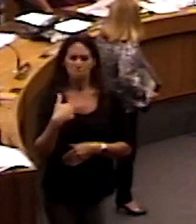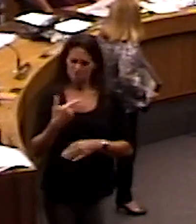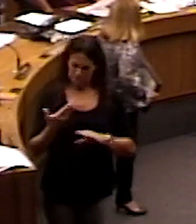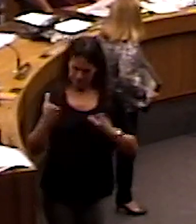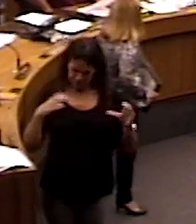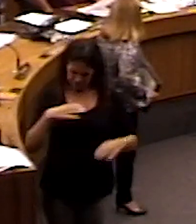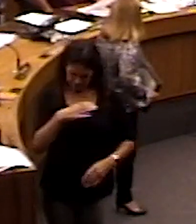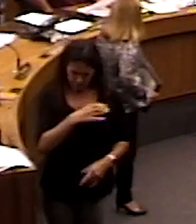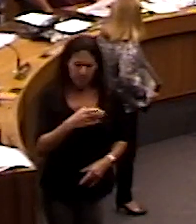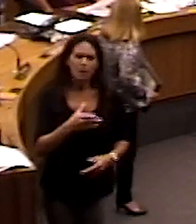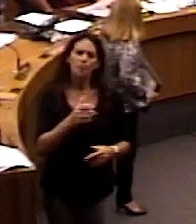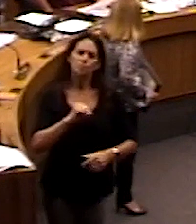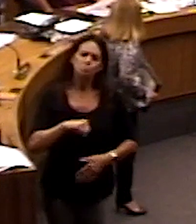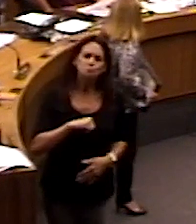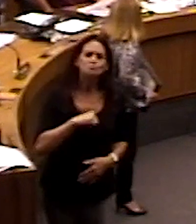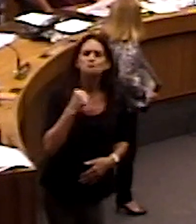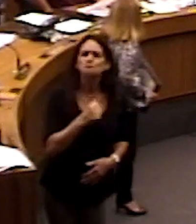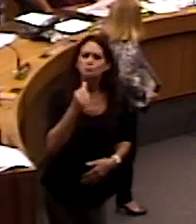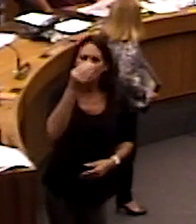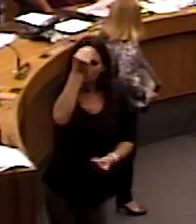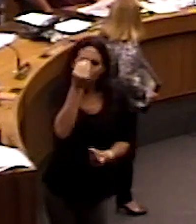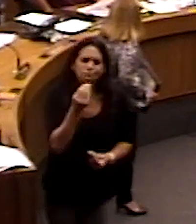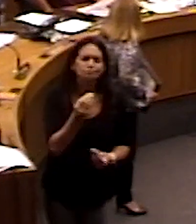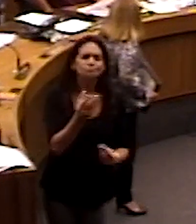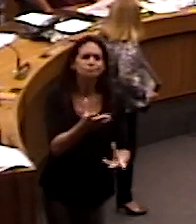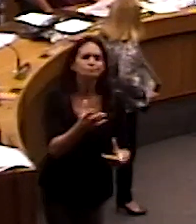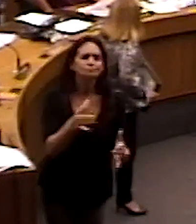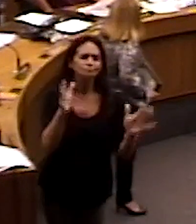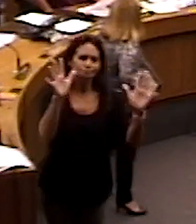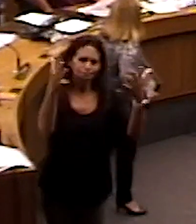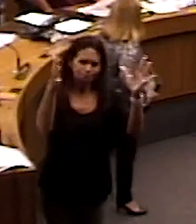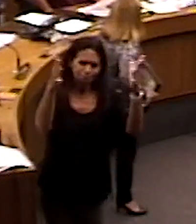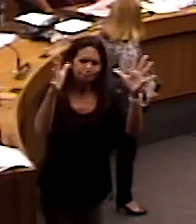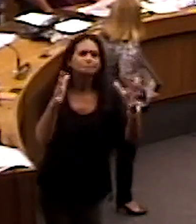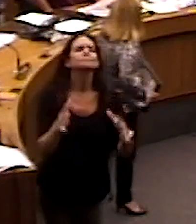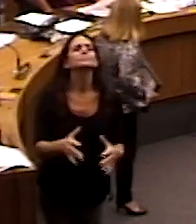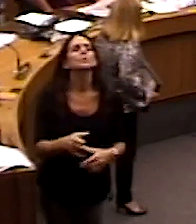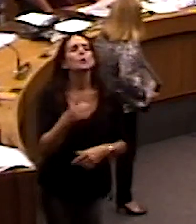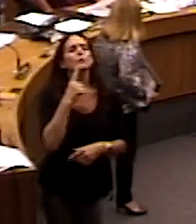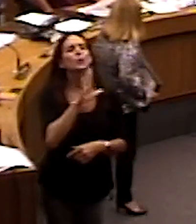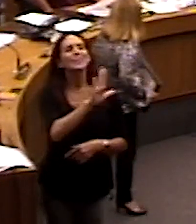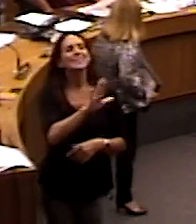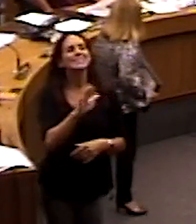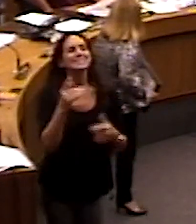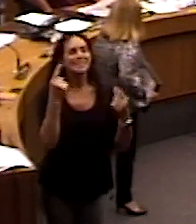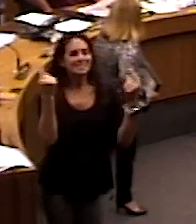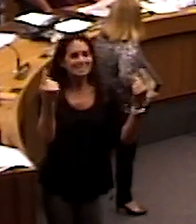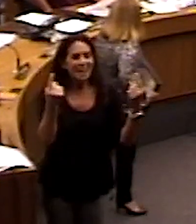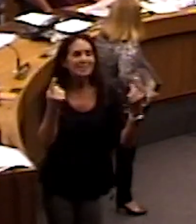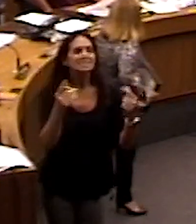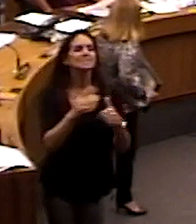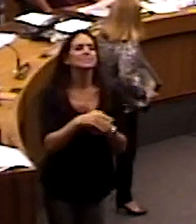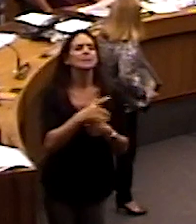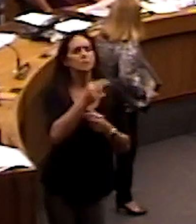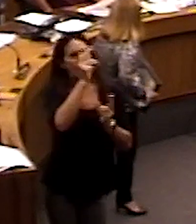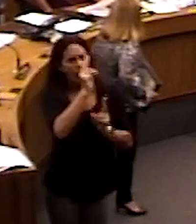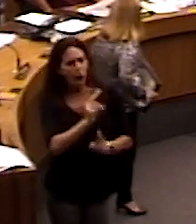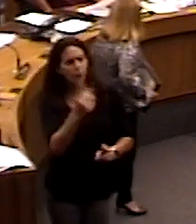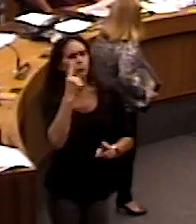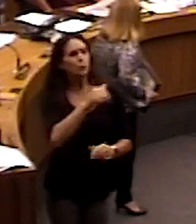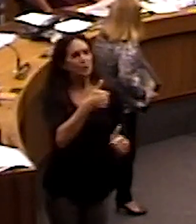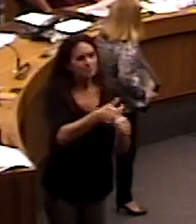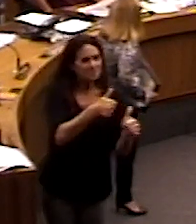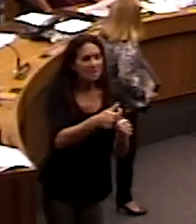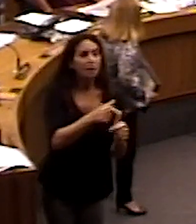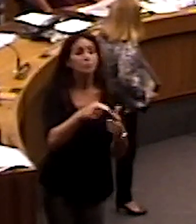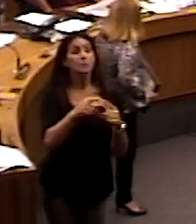to recognize Stephen for his prestigious accomplishments and the honor he has brought to himself, his family, and his coaches in his